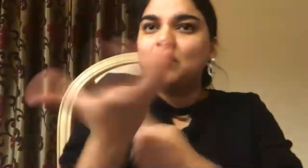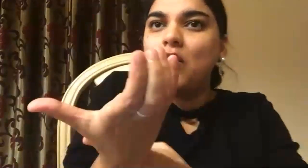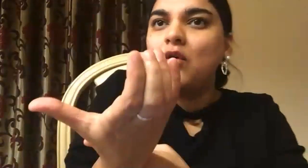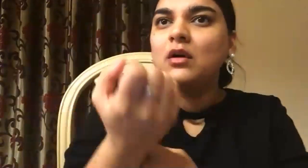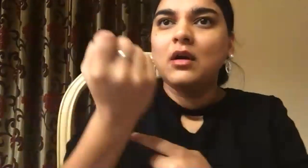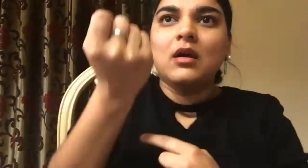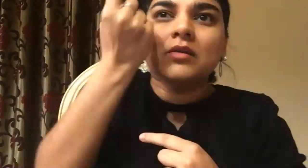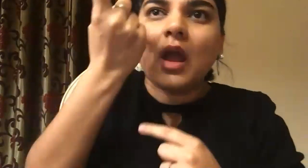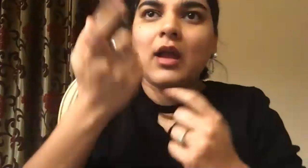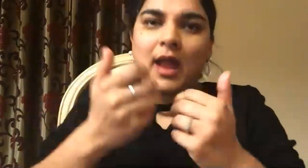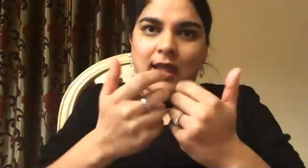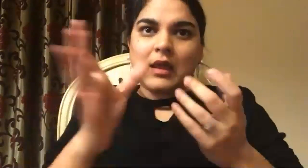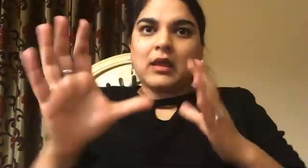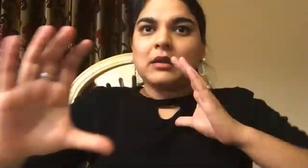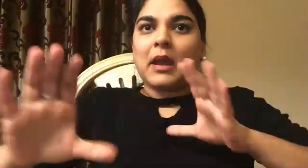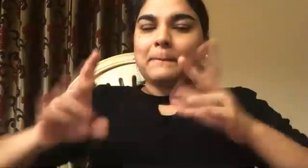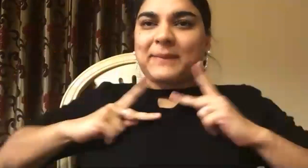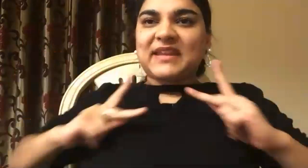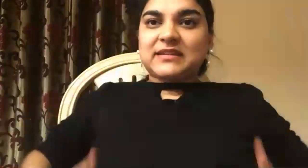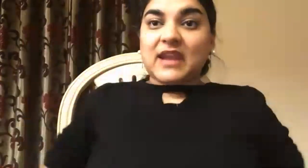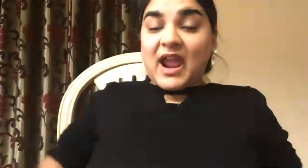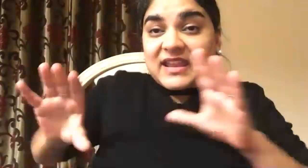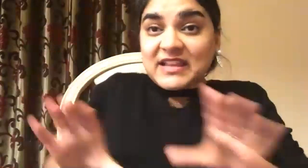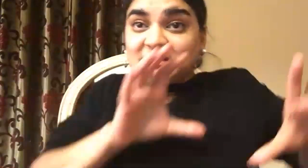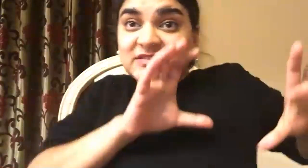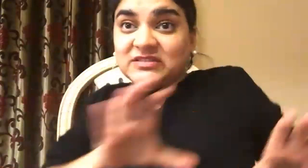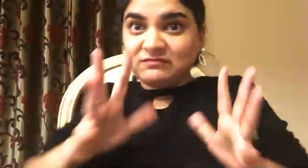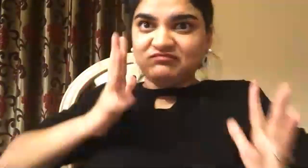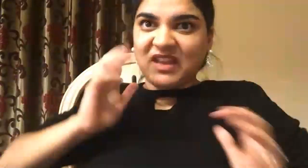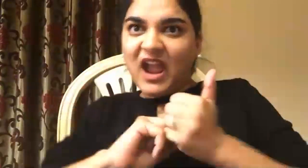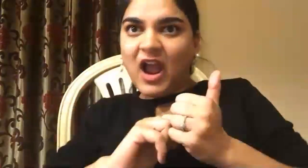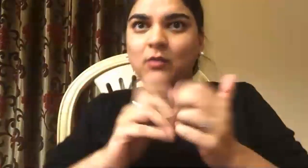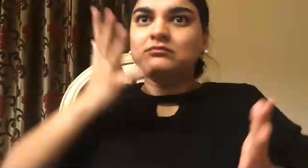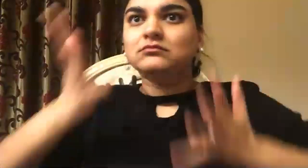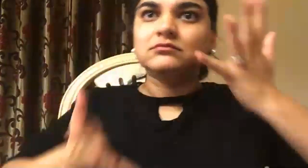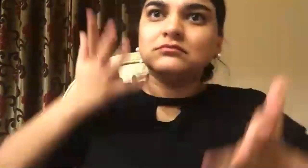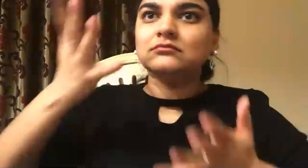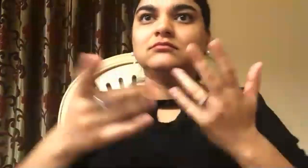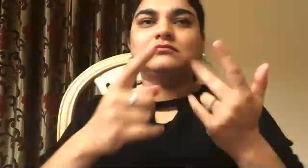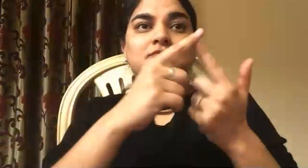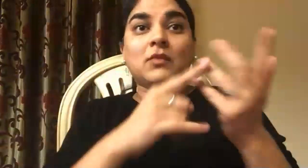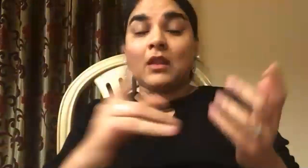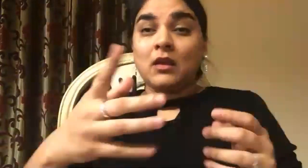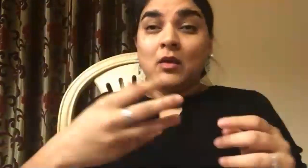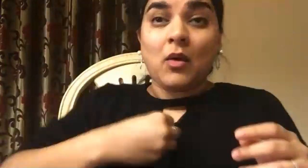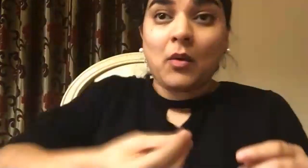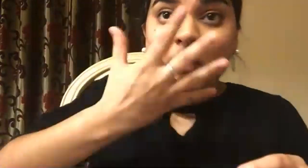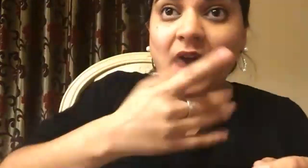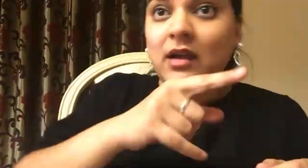that same exact reason, to make sure the culture is being matched, to make sure, you know, they can match your physical movement,